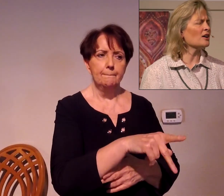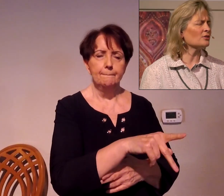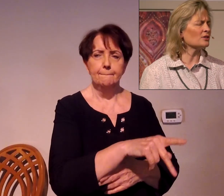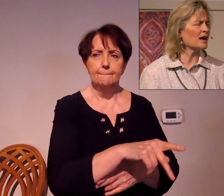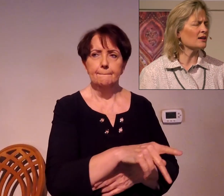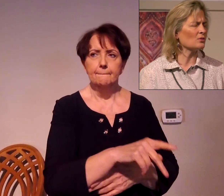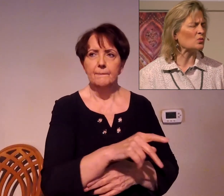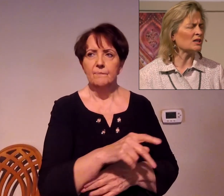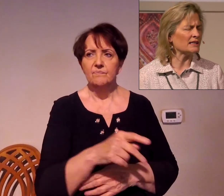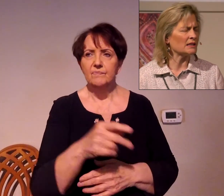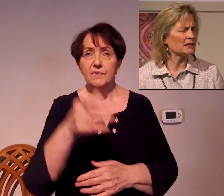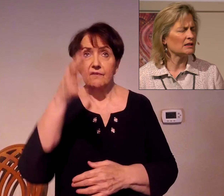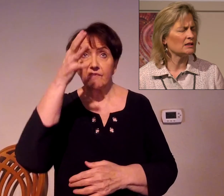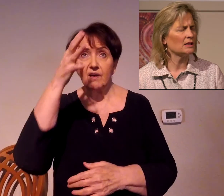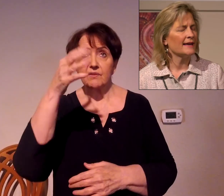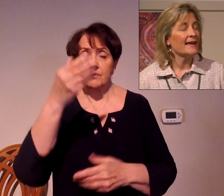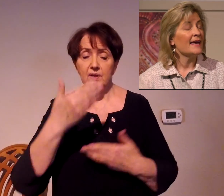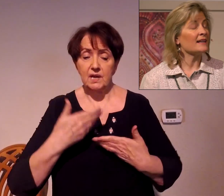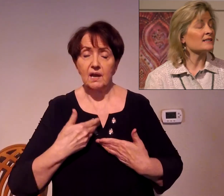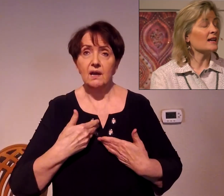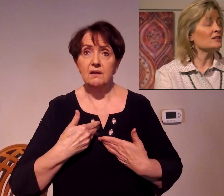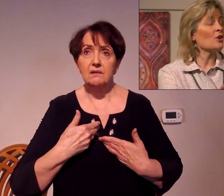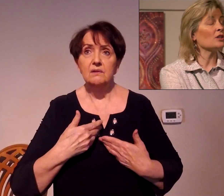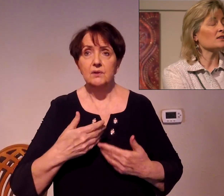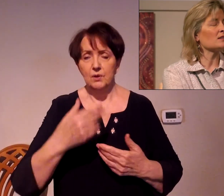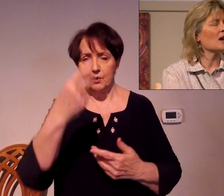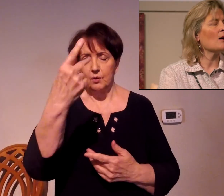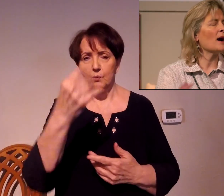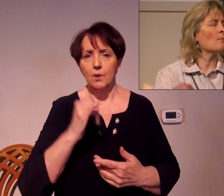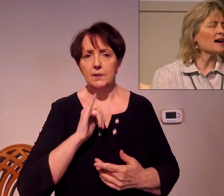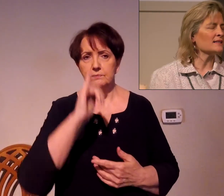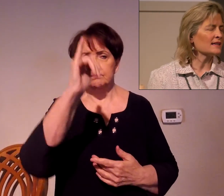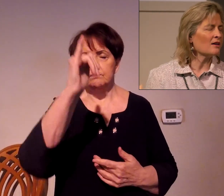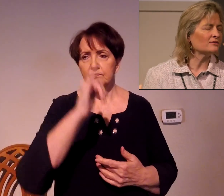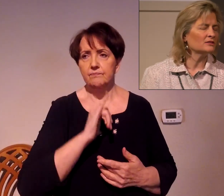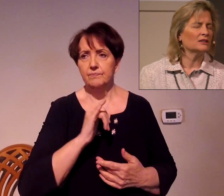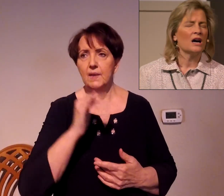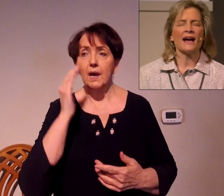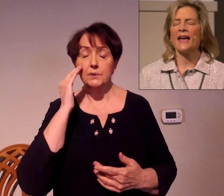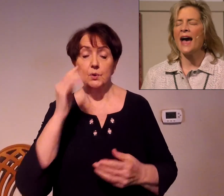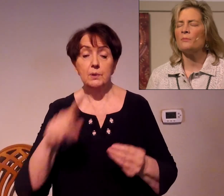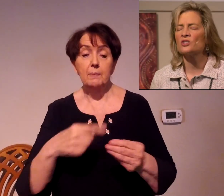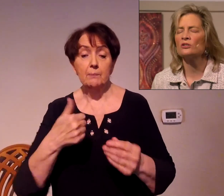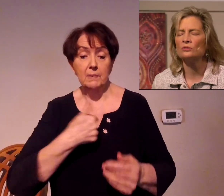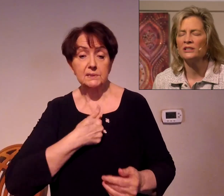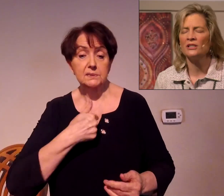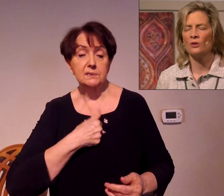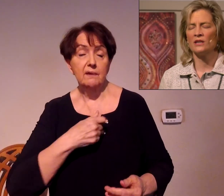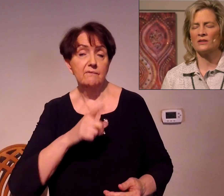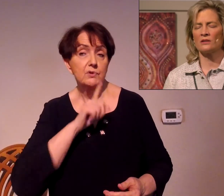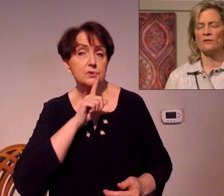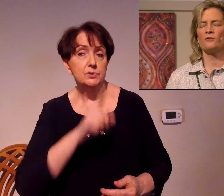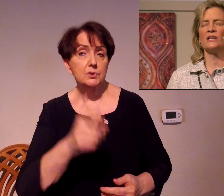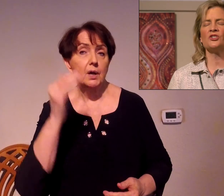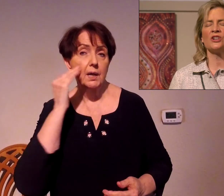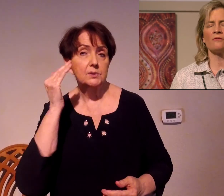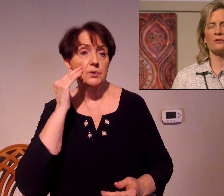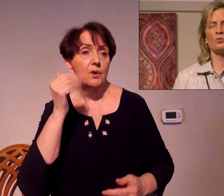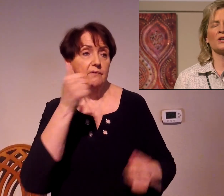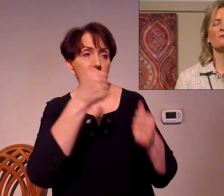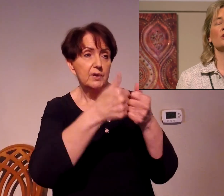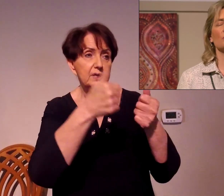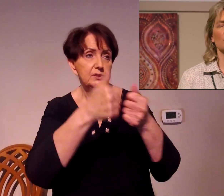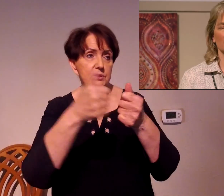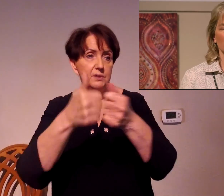The Father and I are one. And as I know this about myself, I absolutely know this for each and